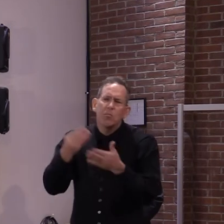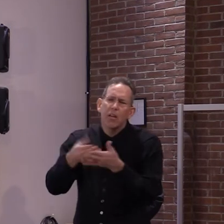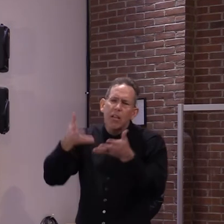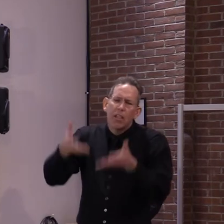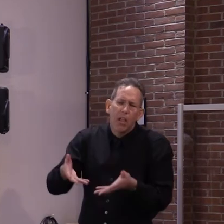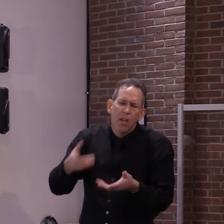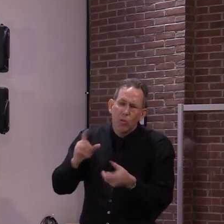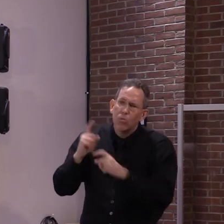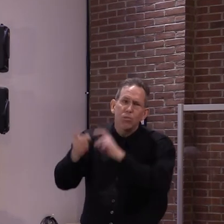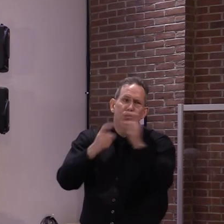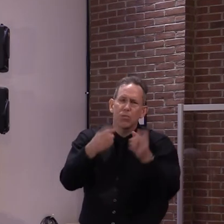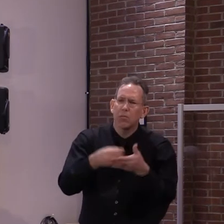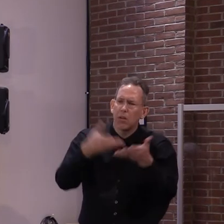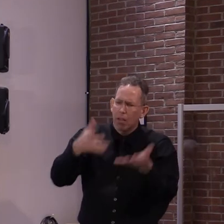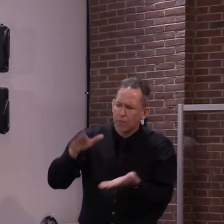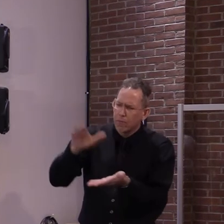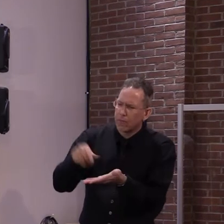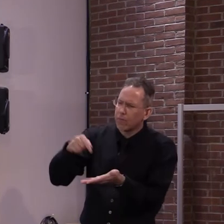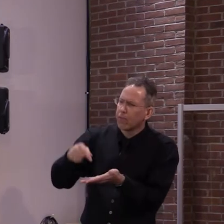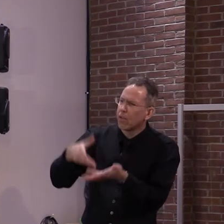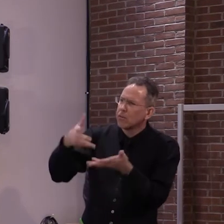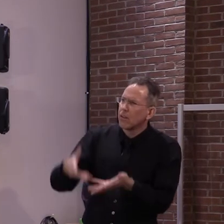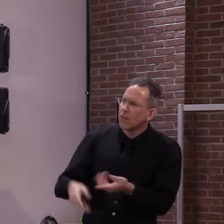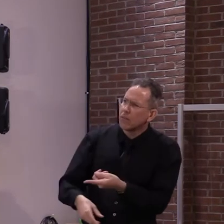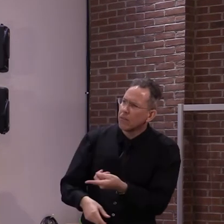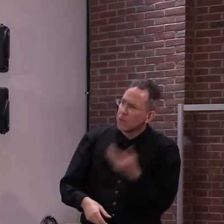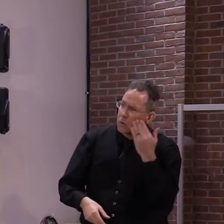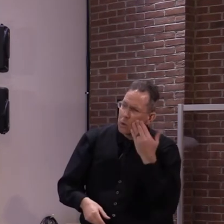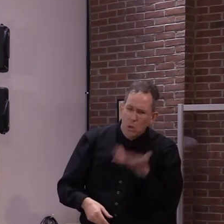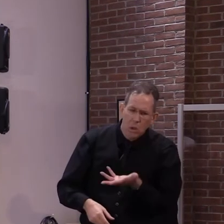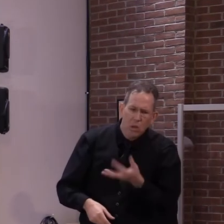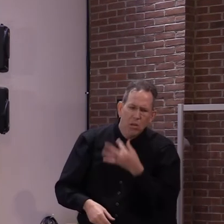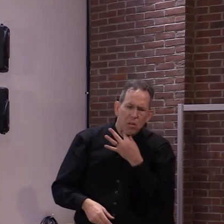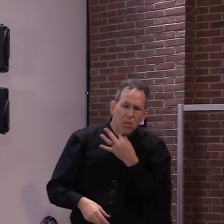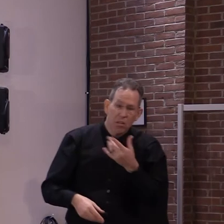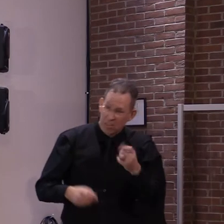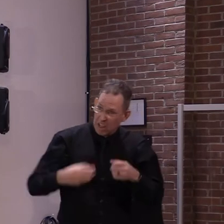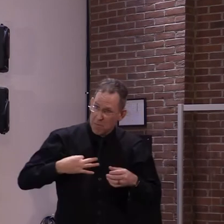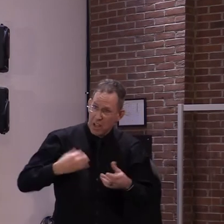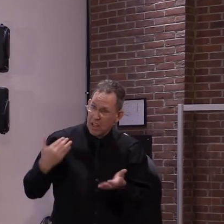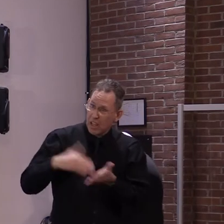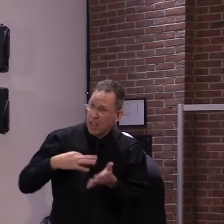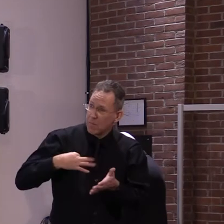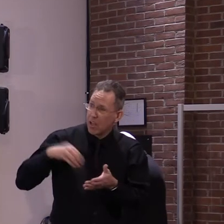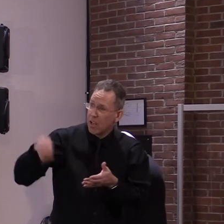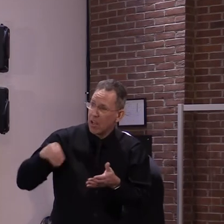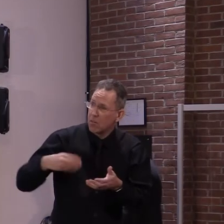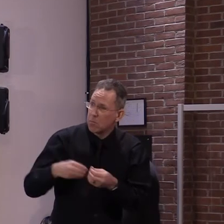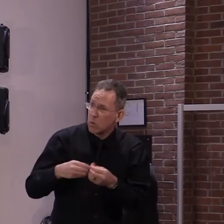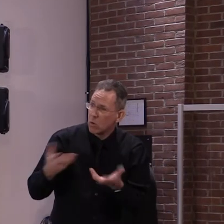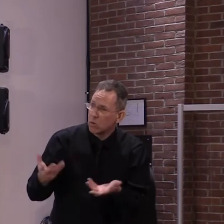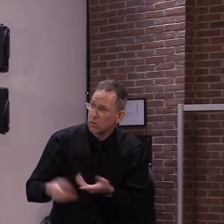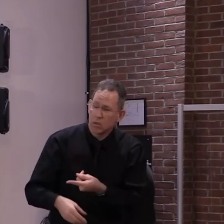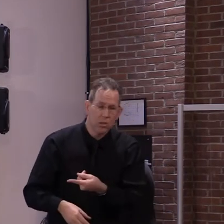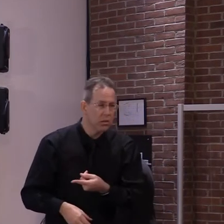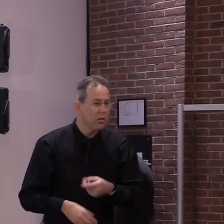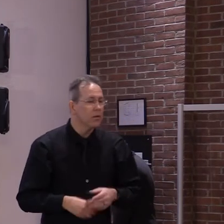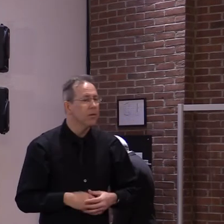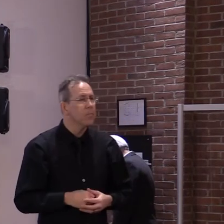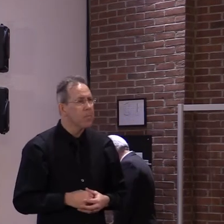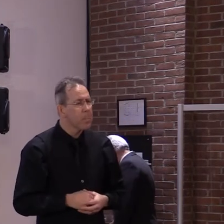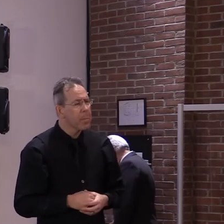or another institution and get a ppp or e-idea yeah so at least for the ppp program certainly there's still